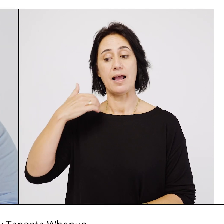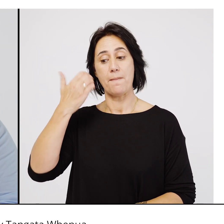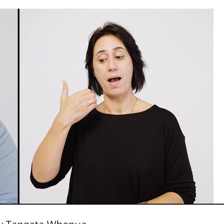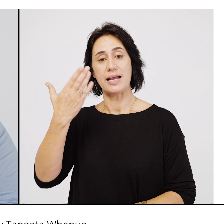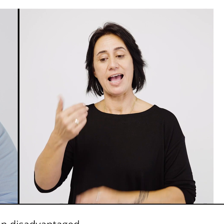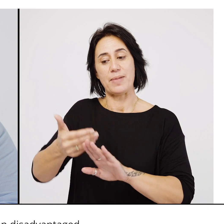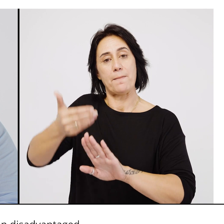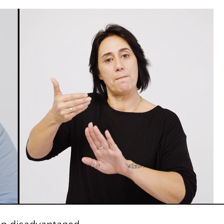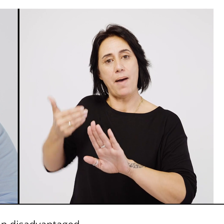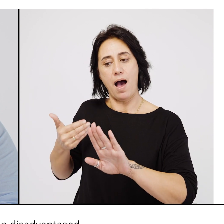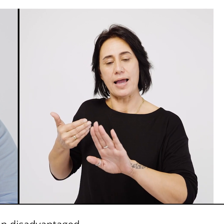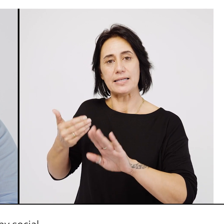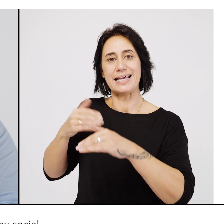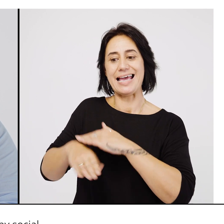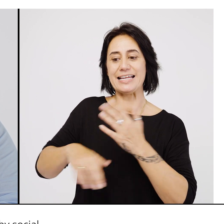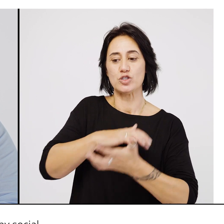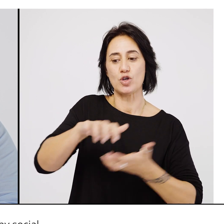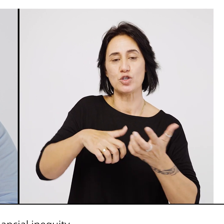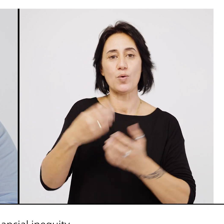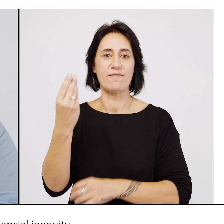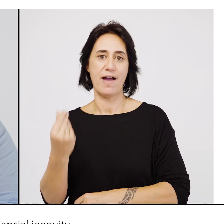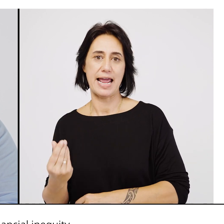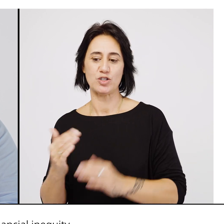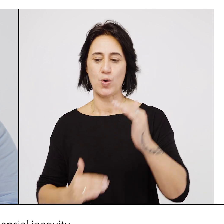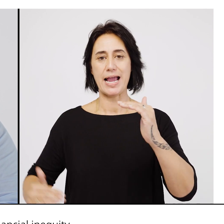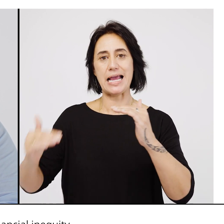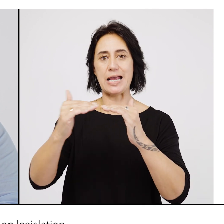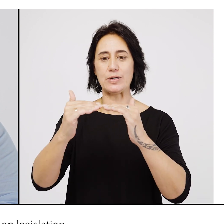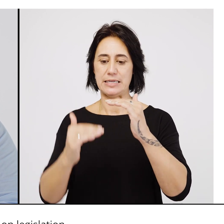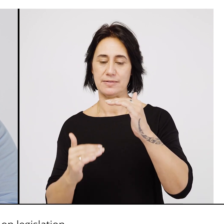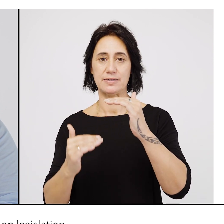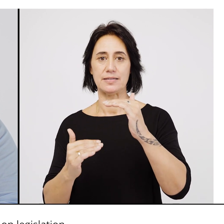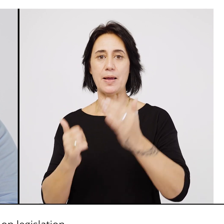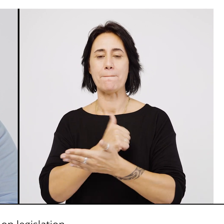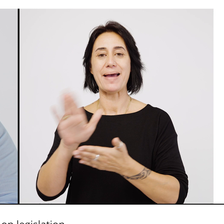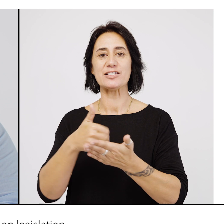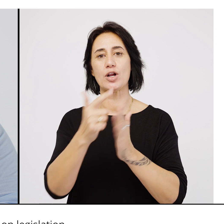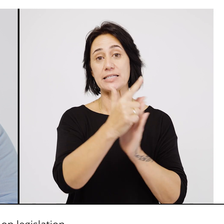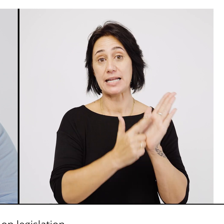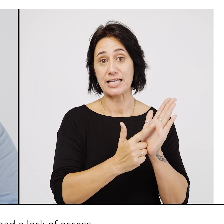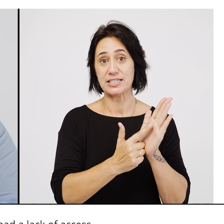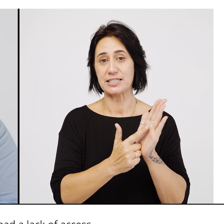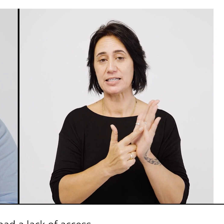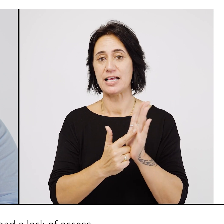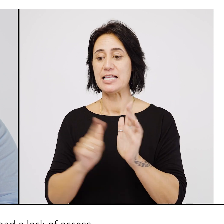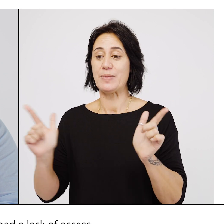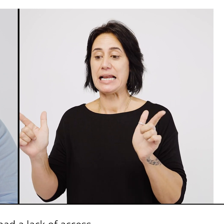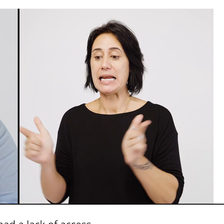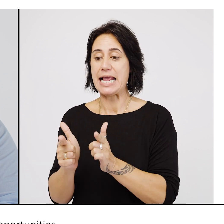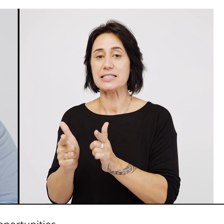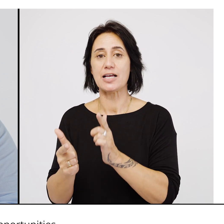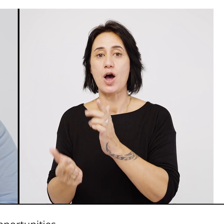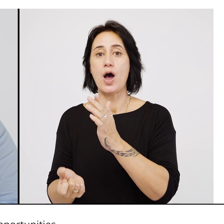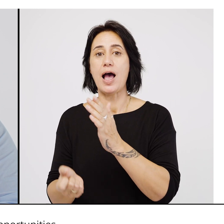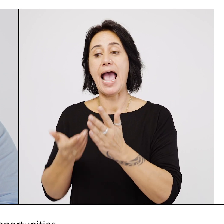Historically, tangata whenua have been disadvantaged by social and financial inequity based on legislation. They have had a lack of